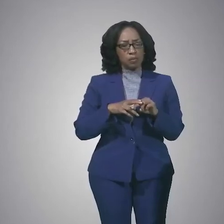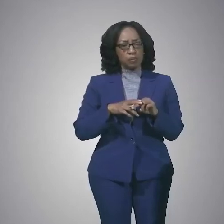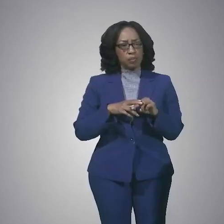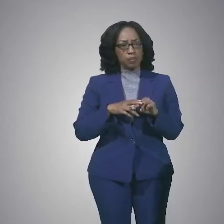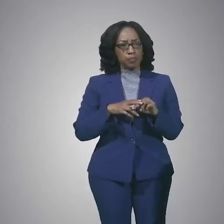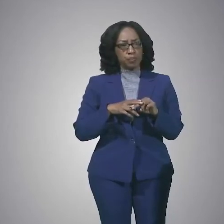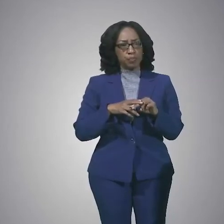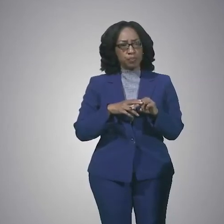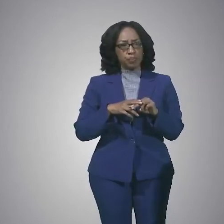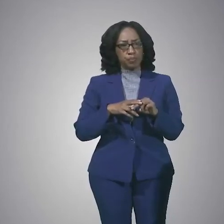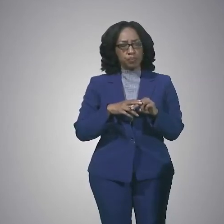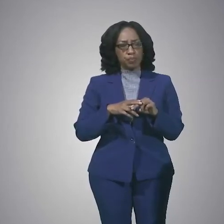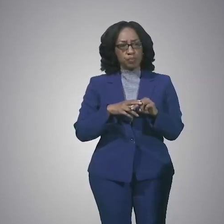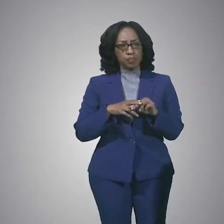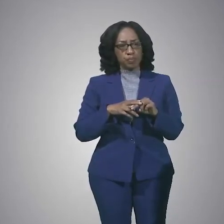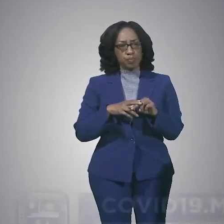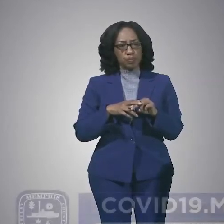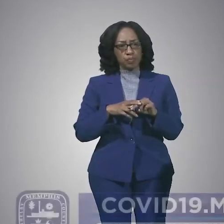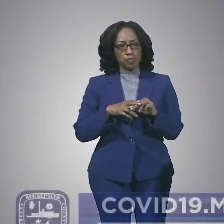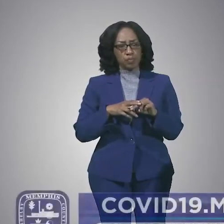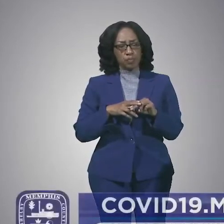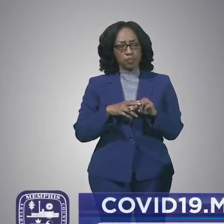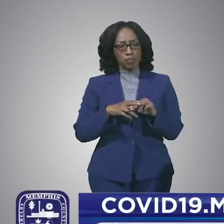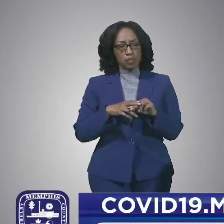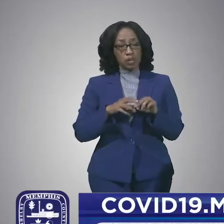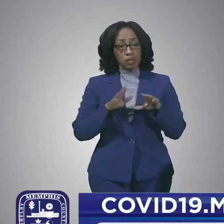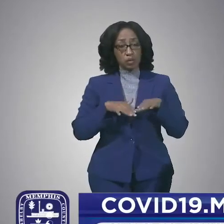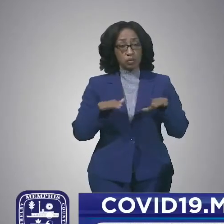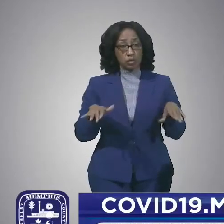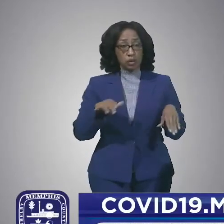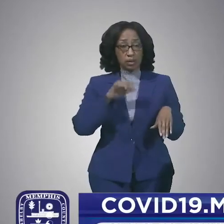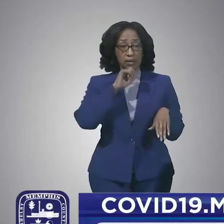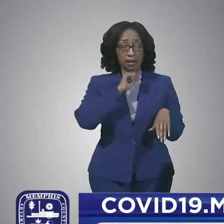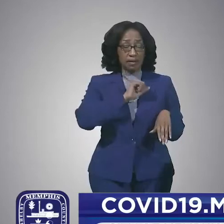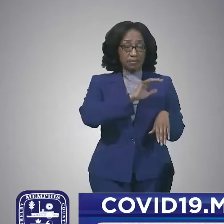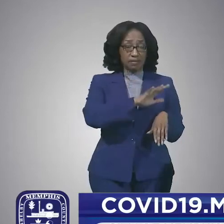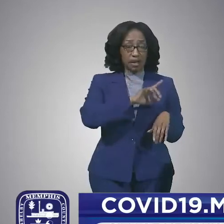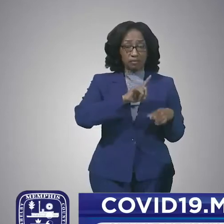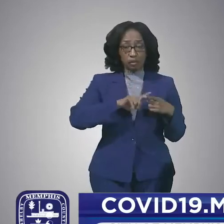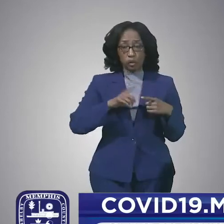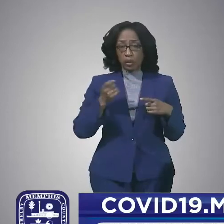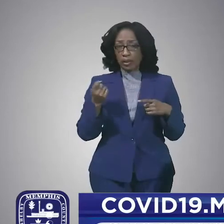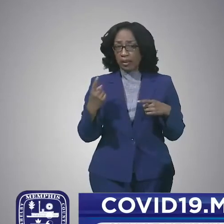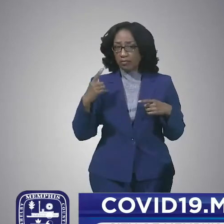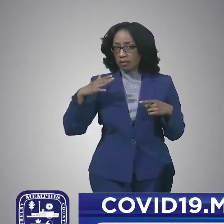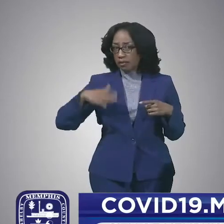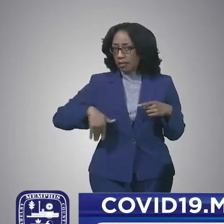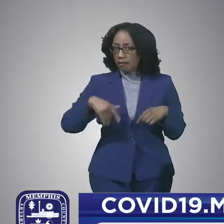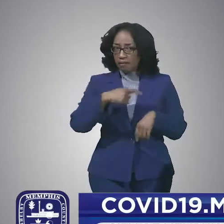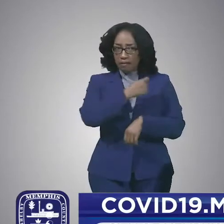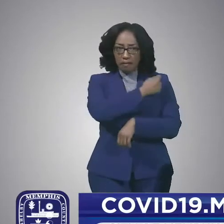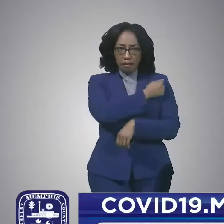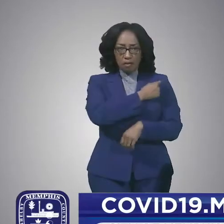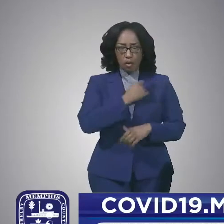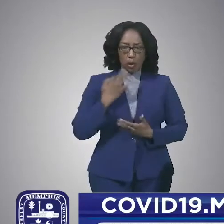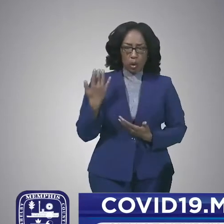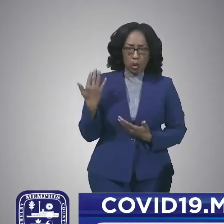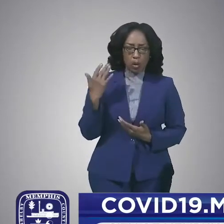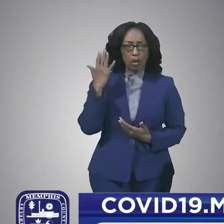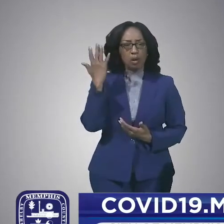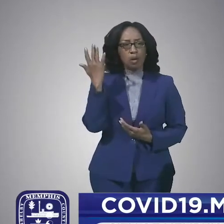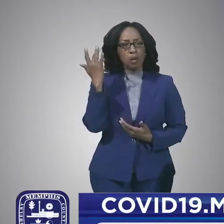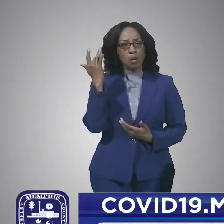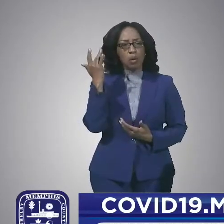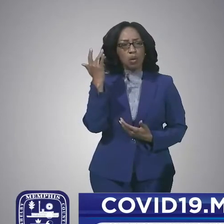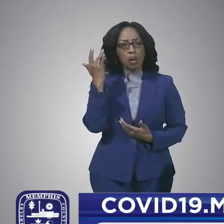when it comes to vaccinating those children between the ages of 5 and 11? I know you guys have plans in the works,